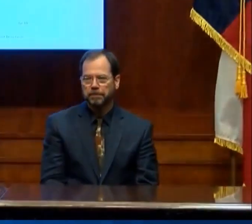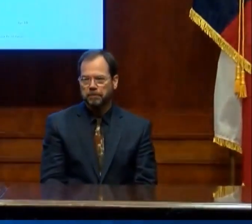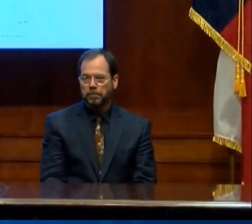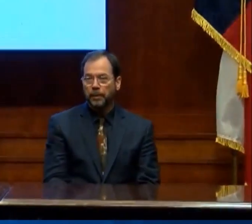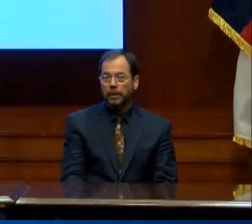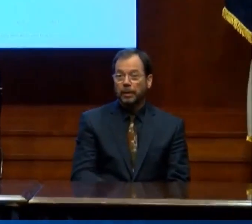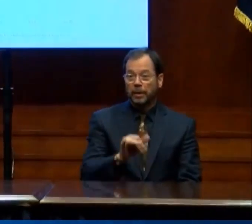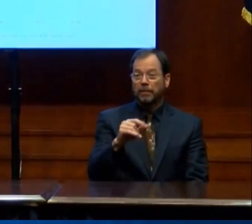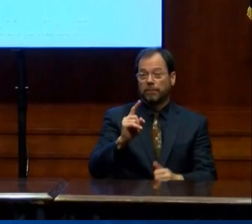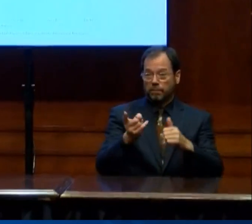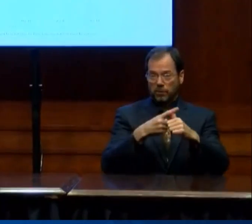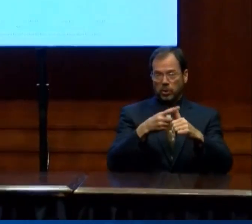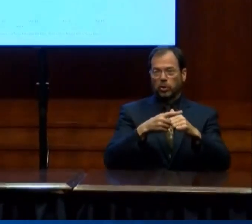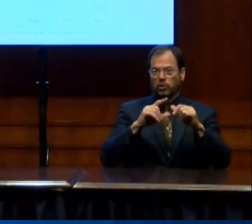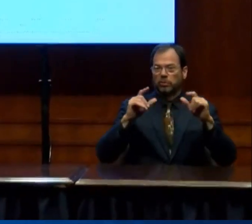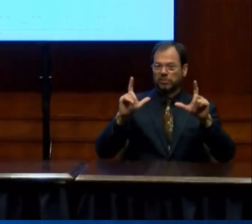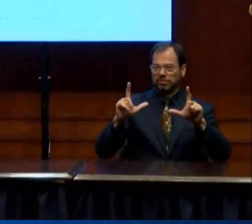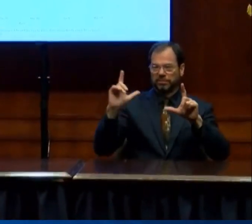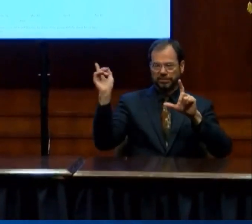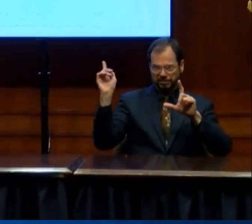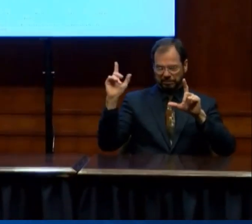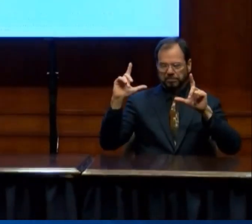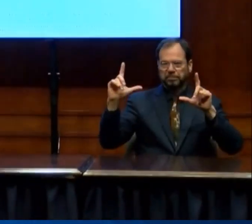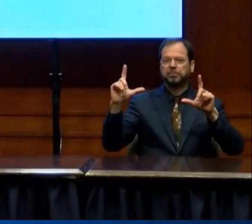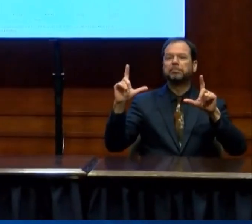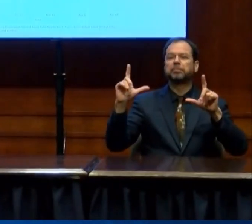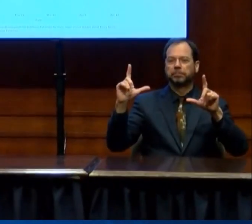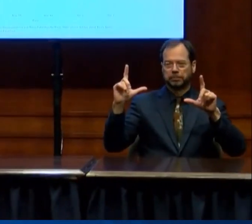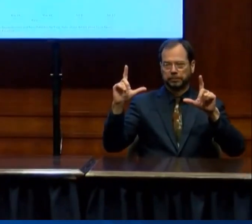So in this first screen, this is